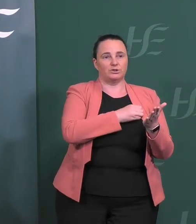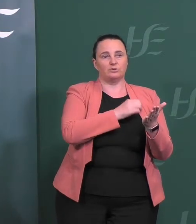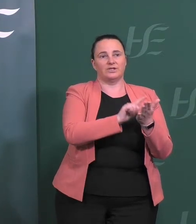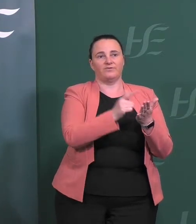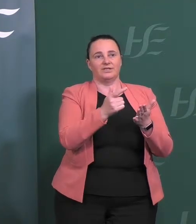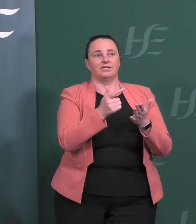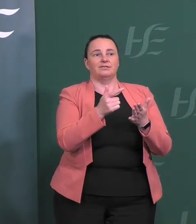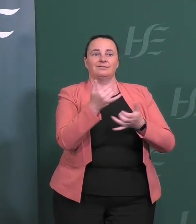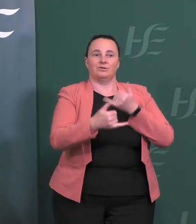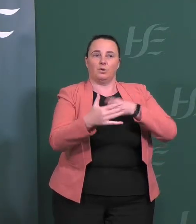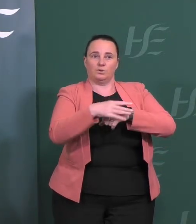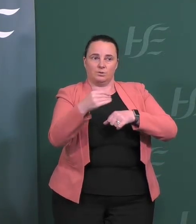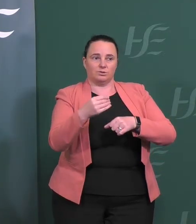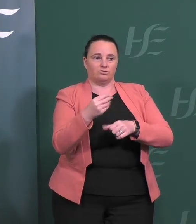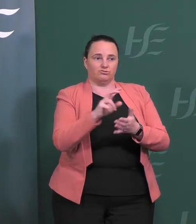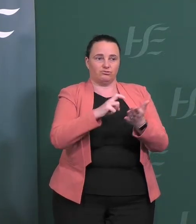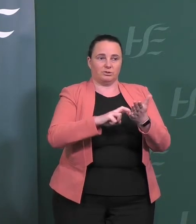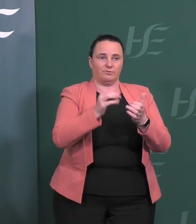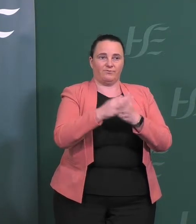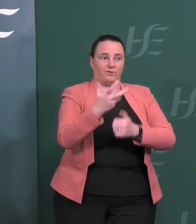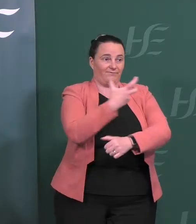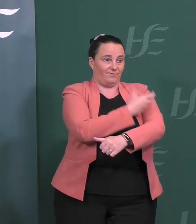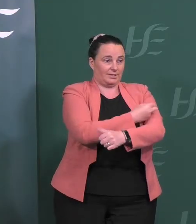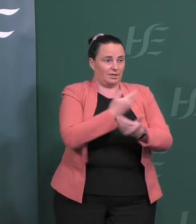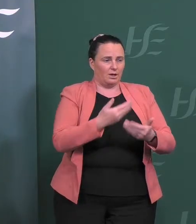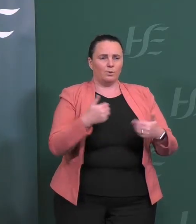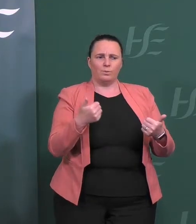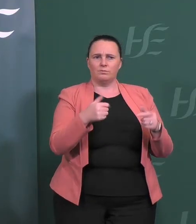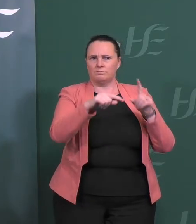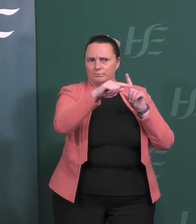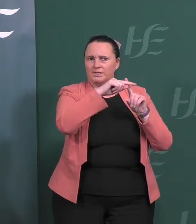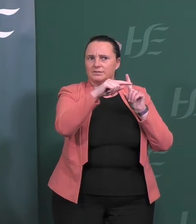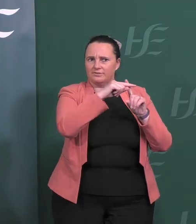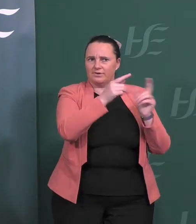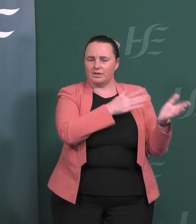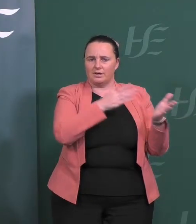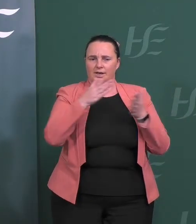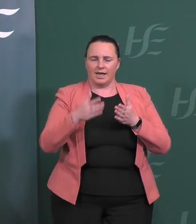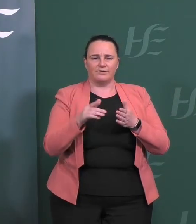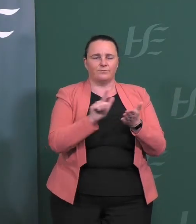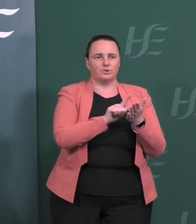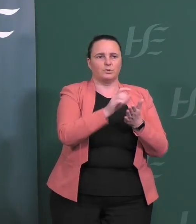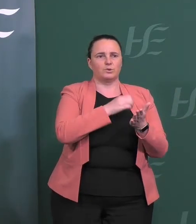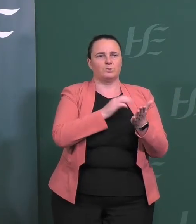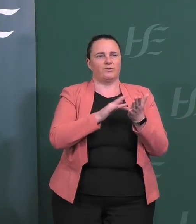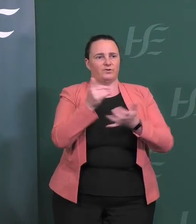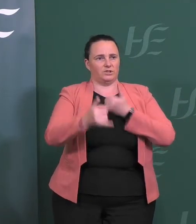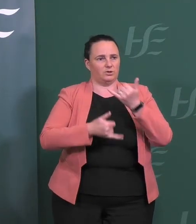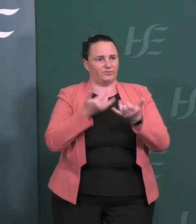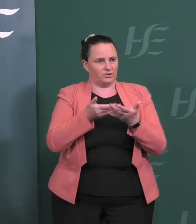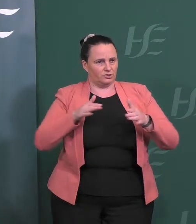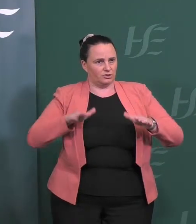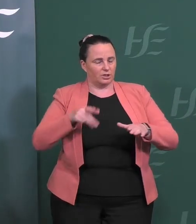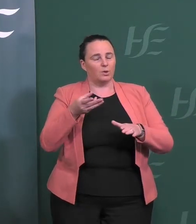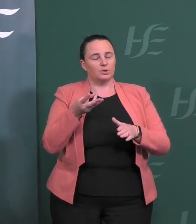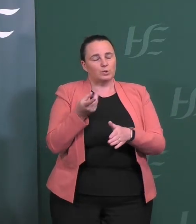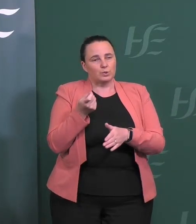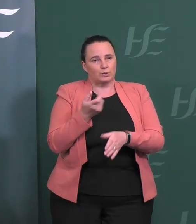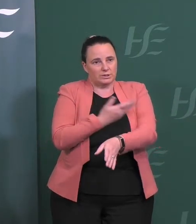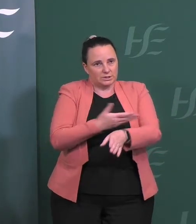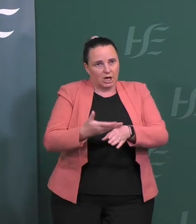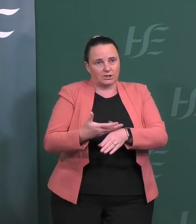of age registering for vaccinations, which is really positive. And the vaccination for children from 12 to 15 years of age will start very